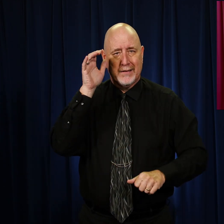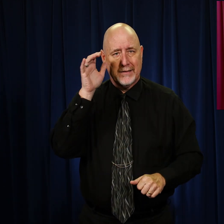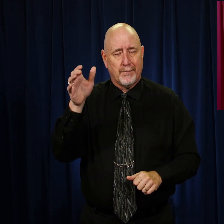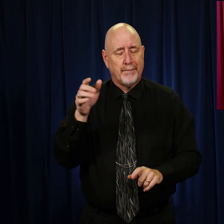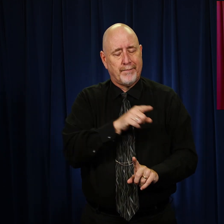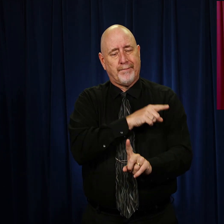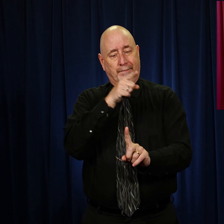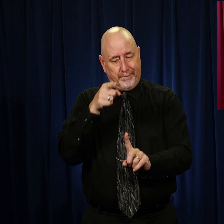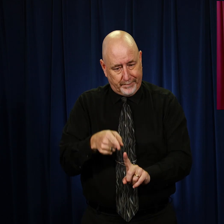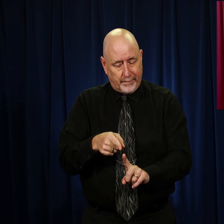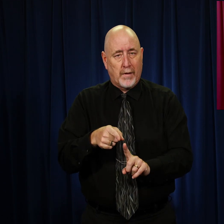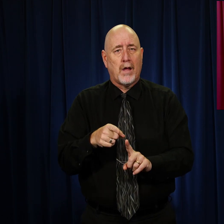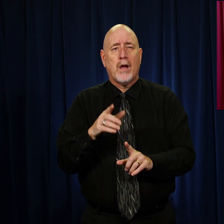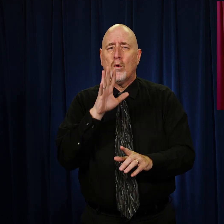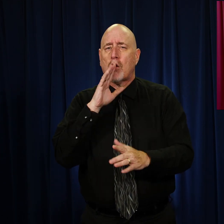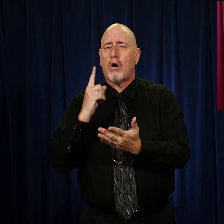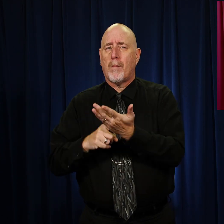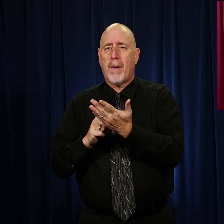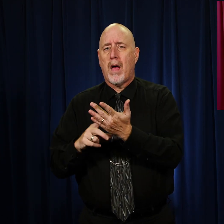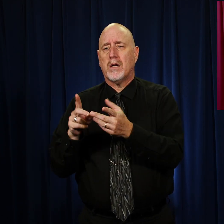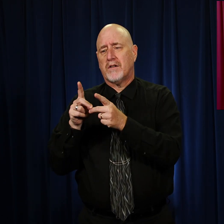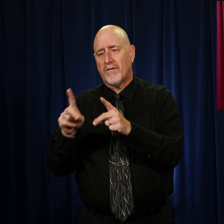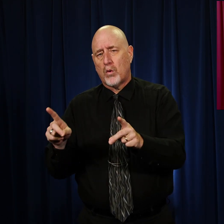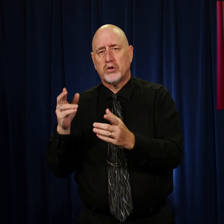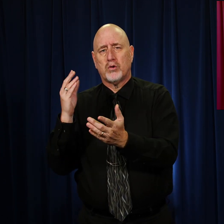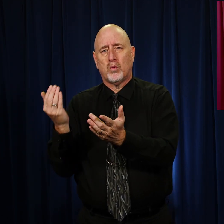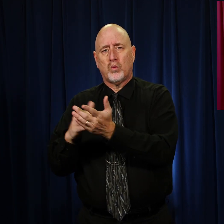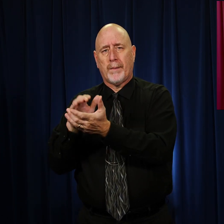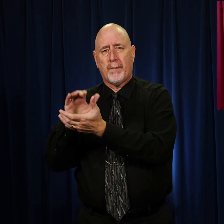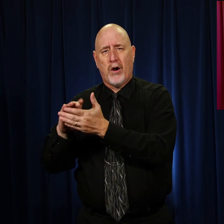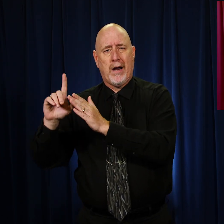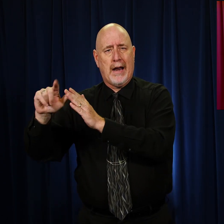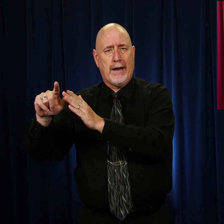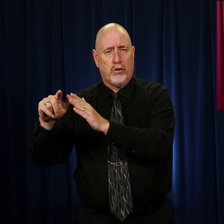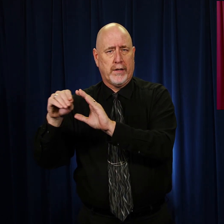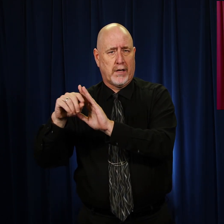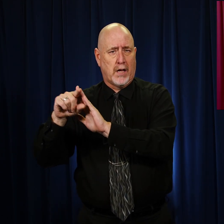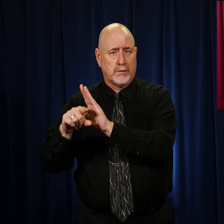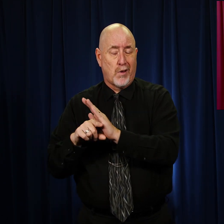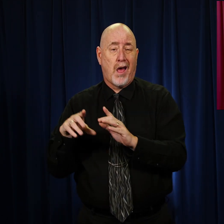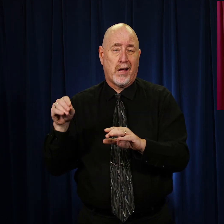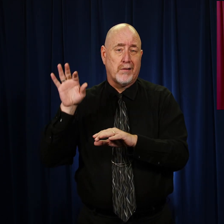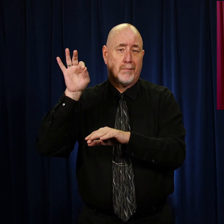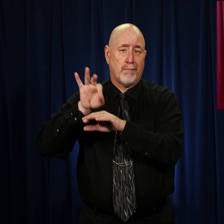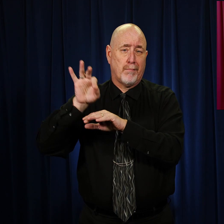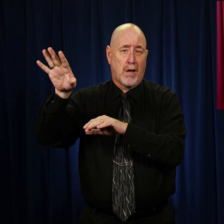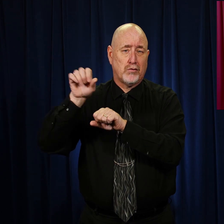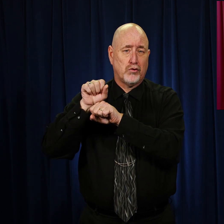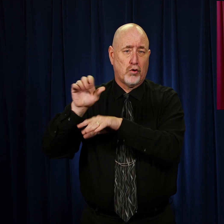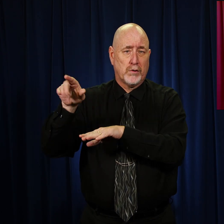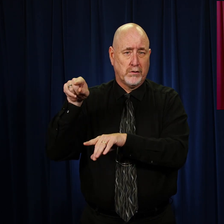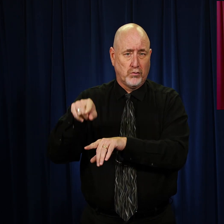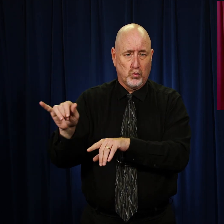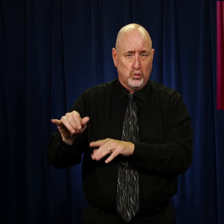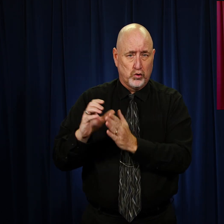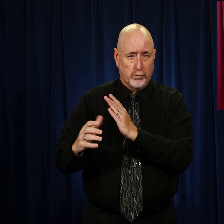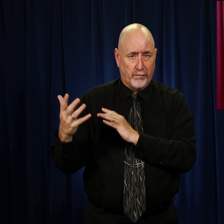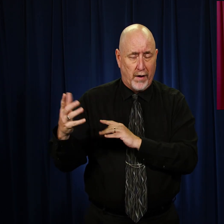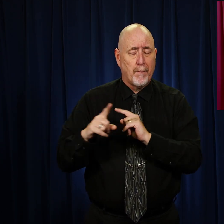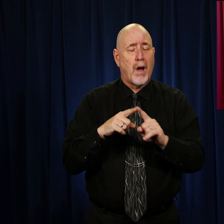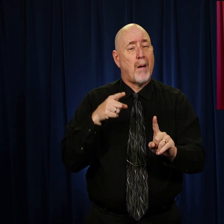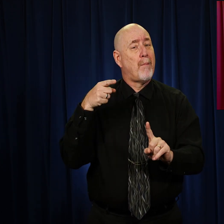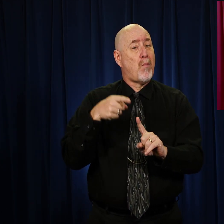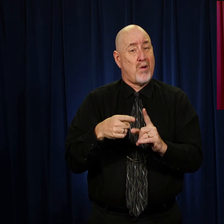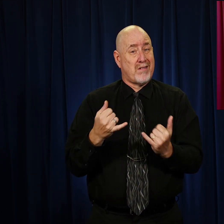about the putting away and remarrying a little bit later in the gospel, and even in the Sermon on the Mount here in chapter 5. But